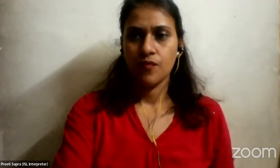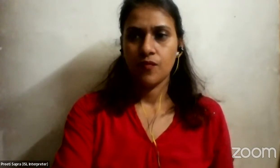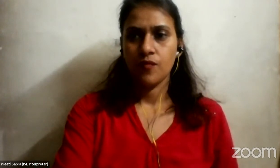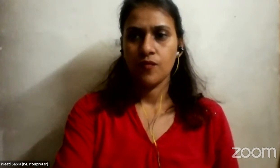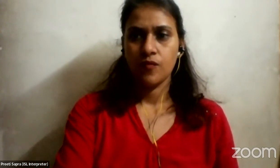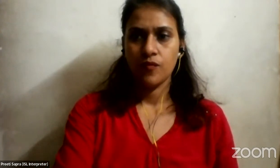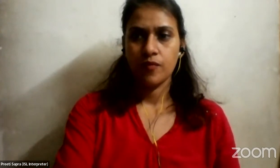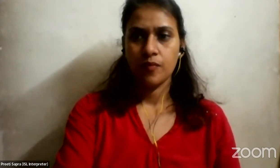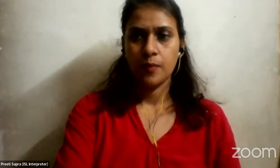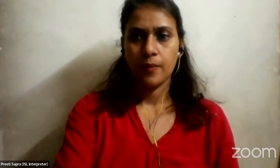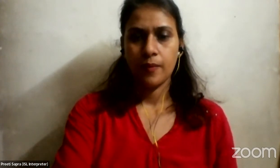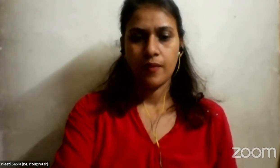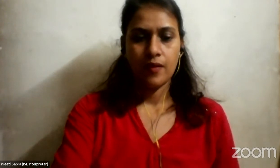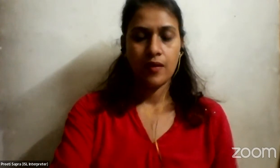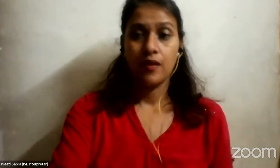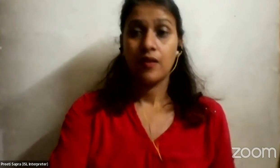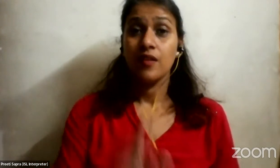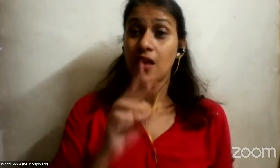and controversies. So,